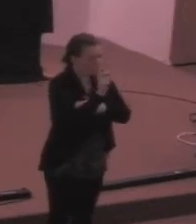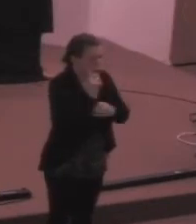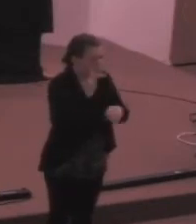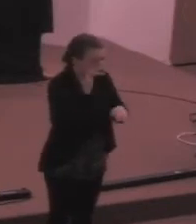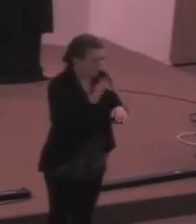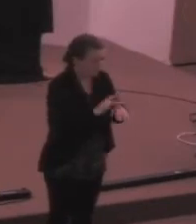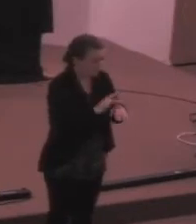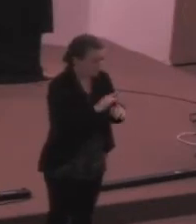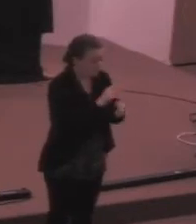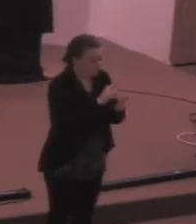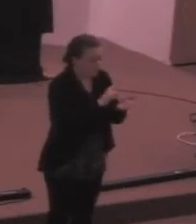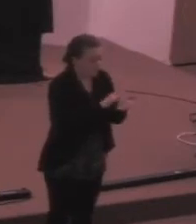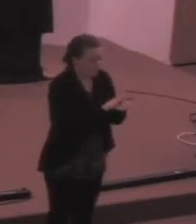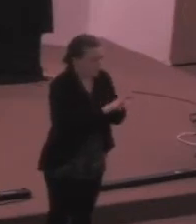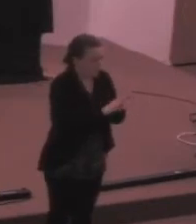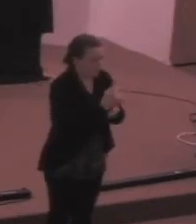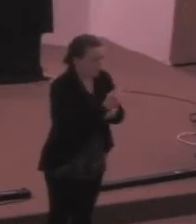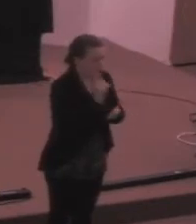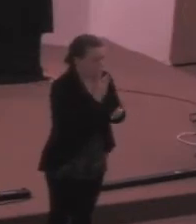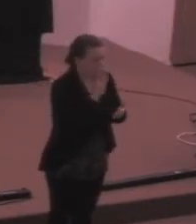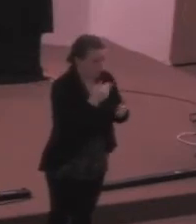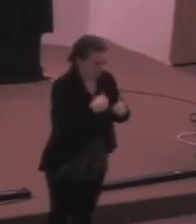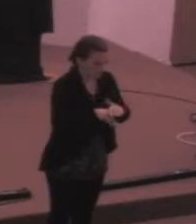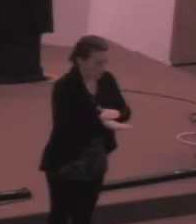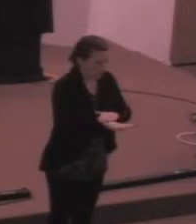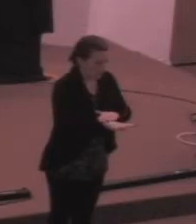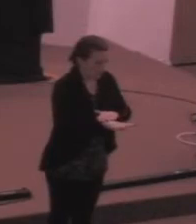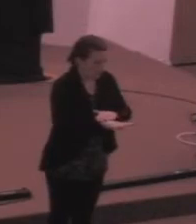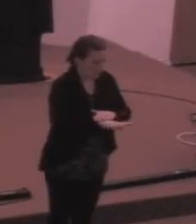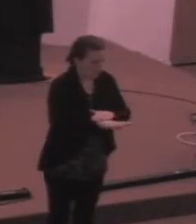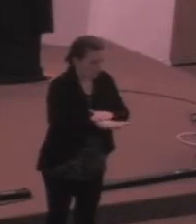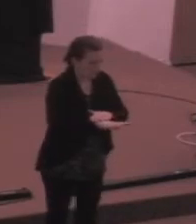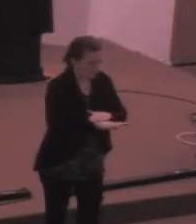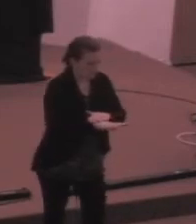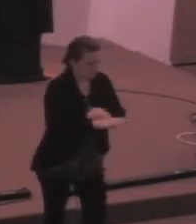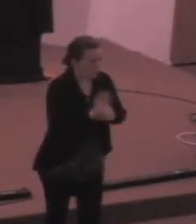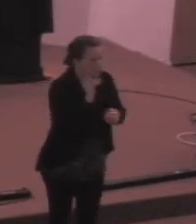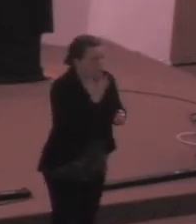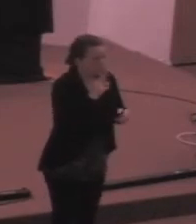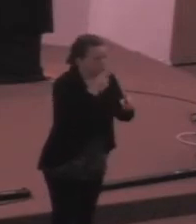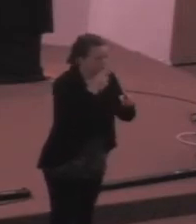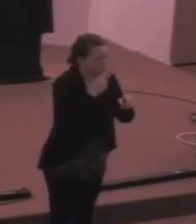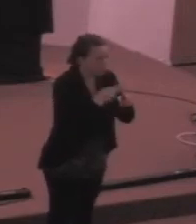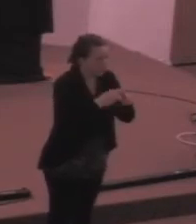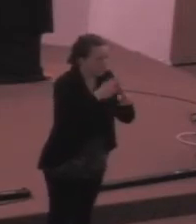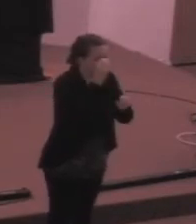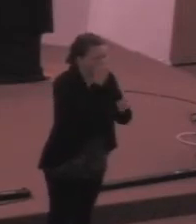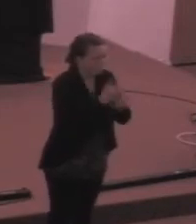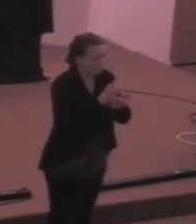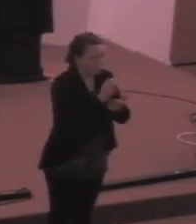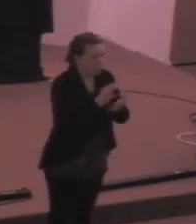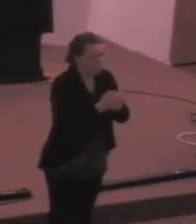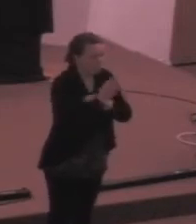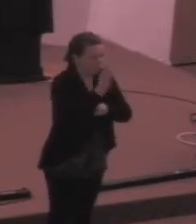One will be born, will be called Son of God.